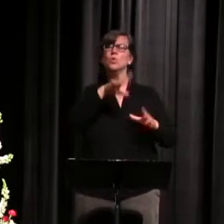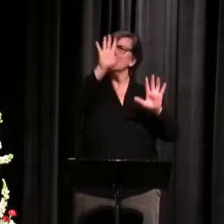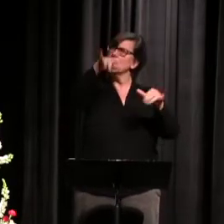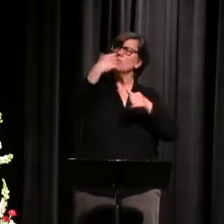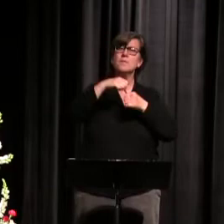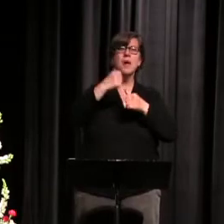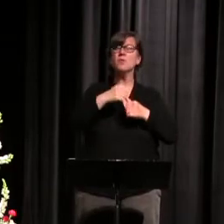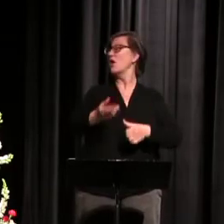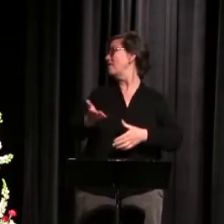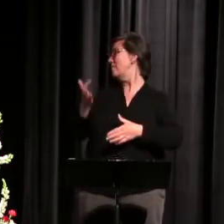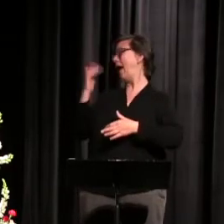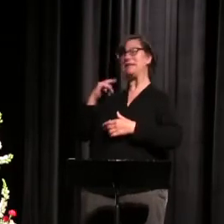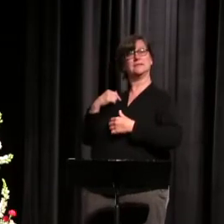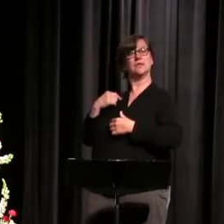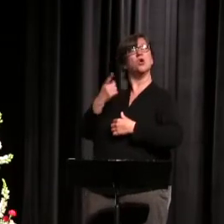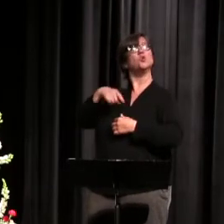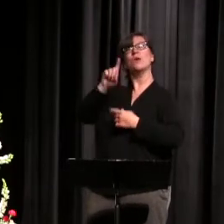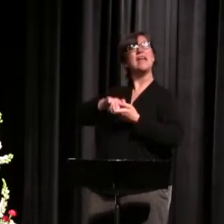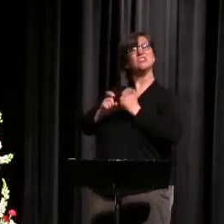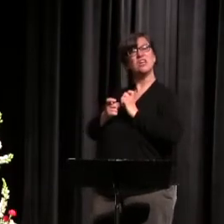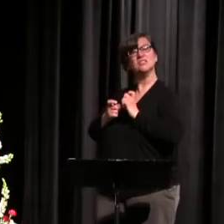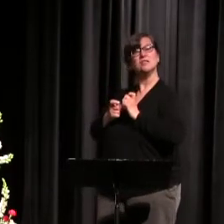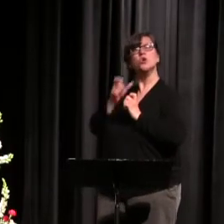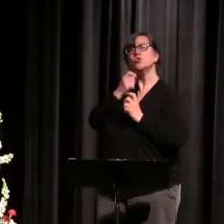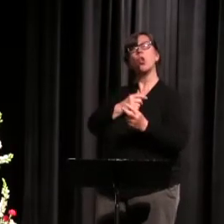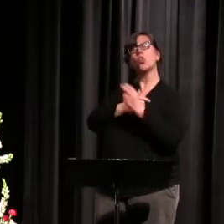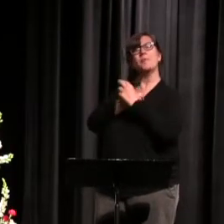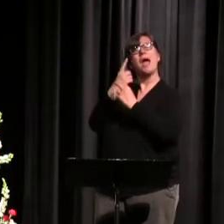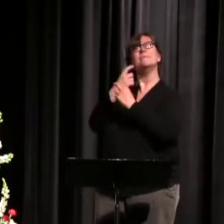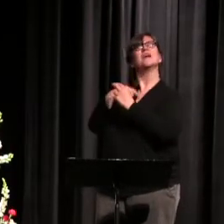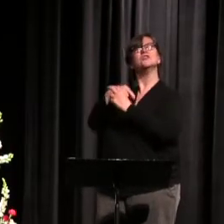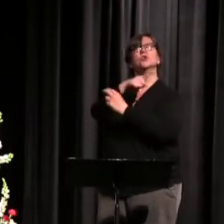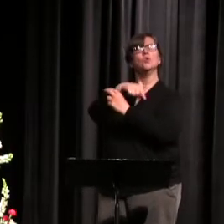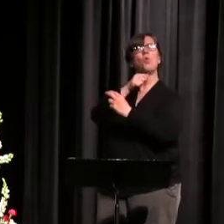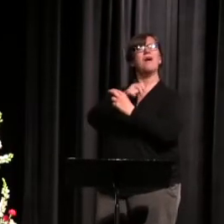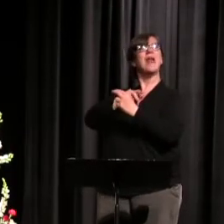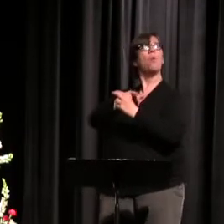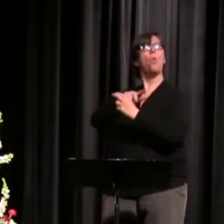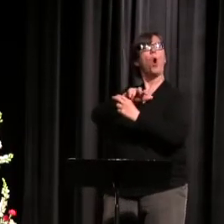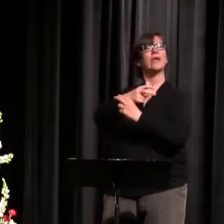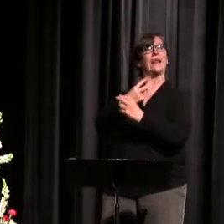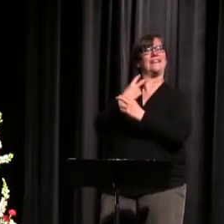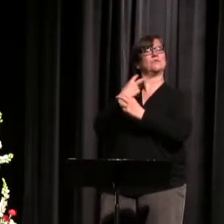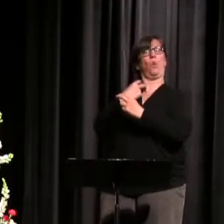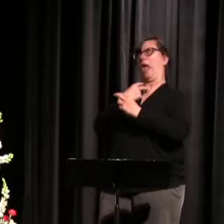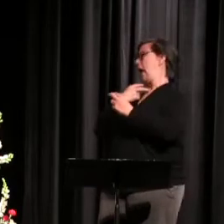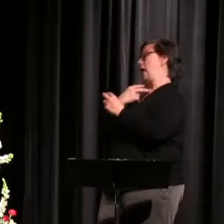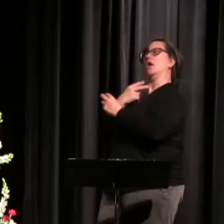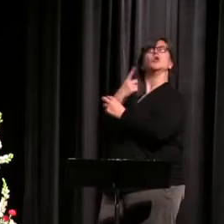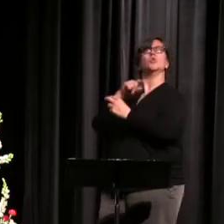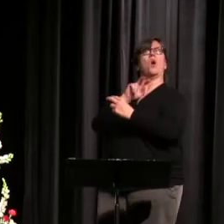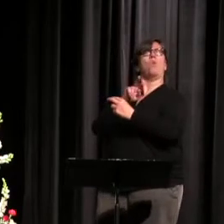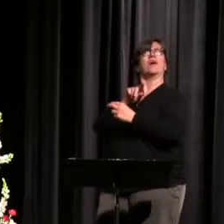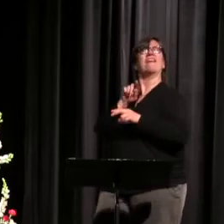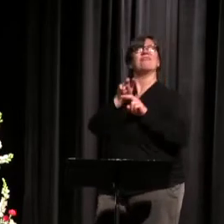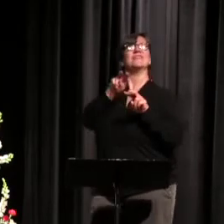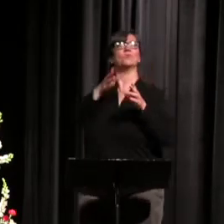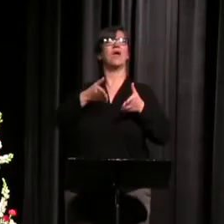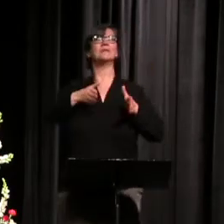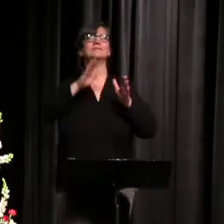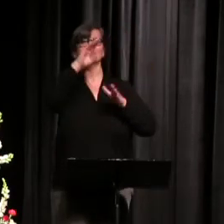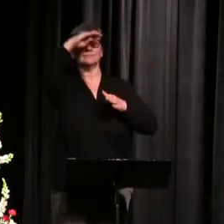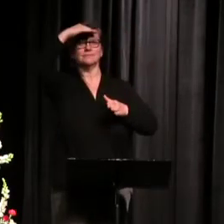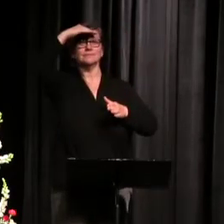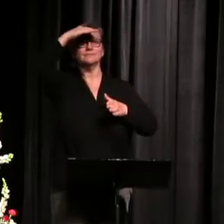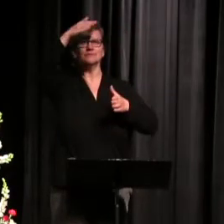look behind you. You aren't going that way. You are moving forward. And the fact is, you have no way of